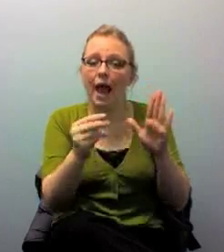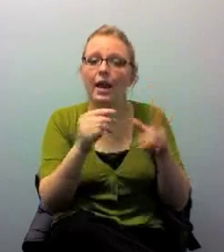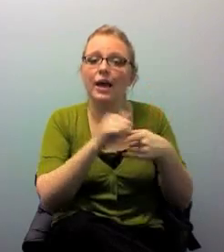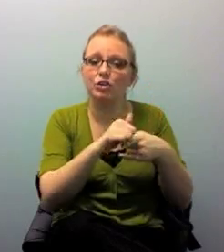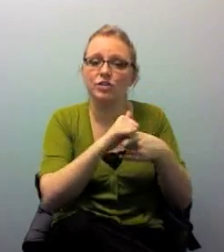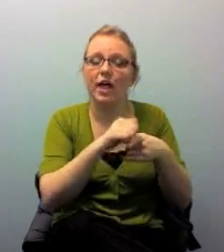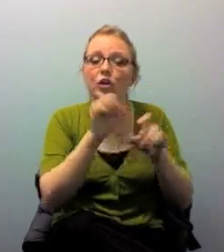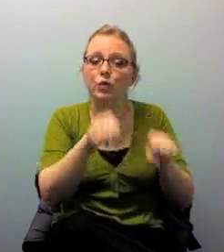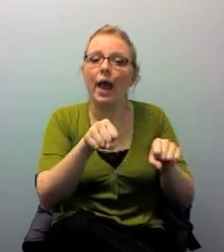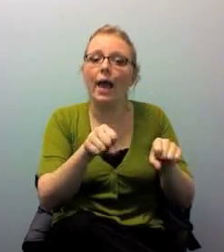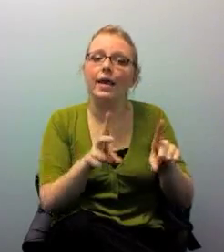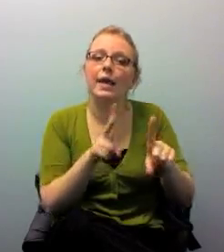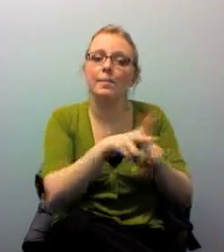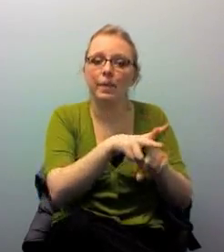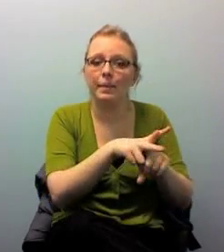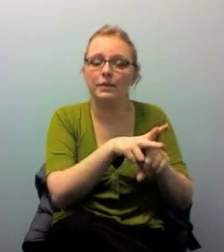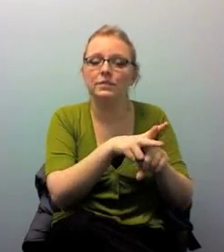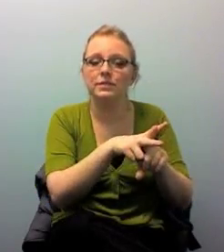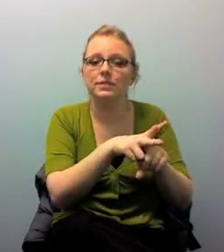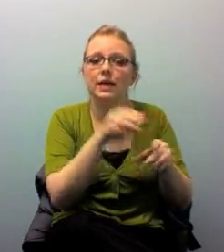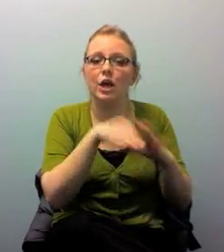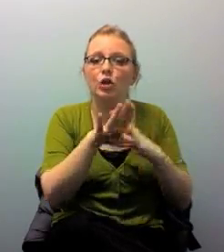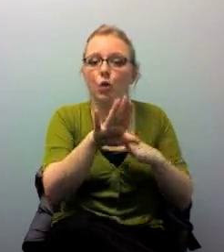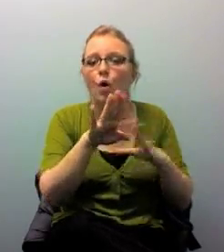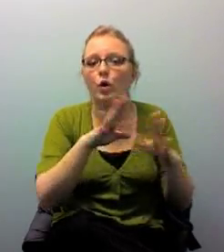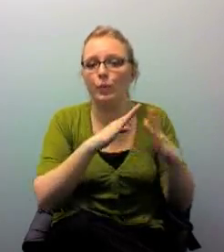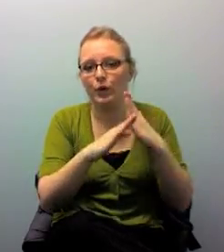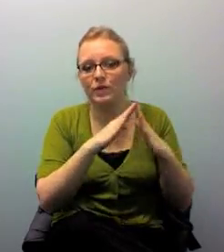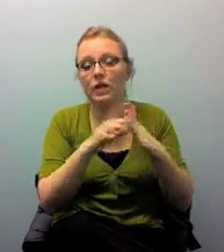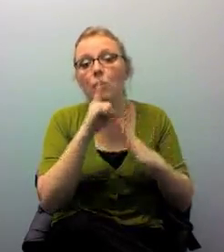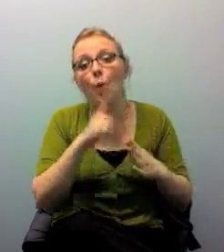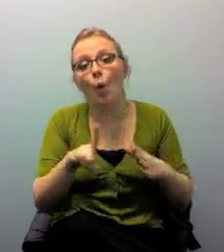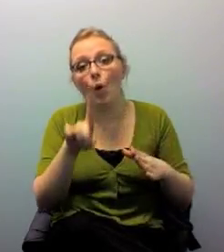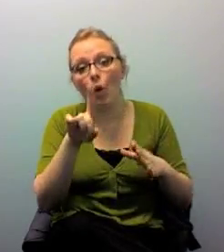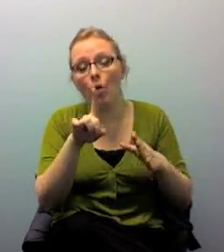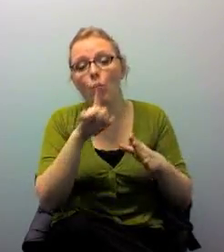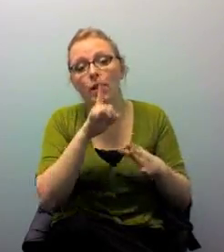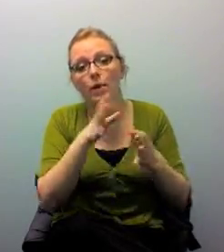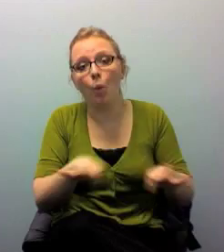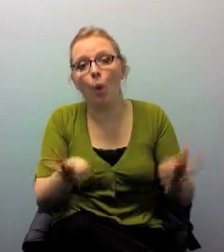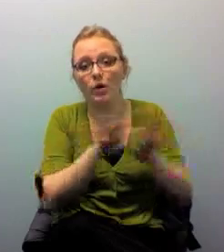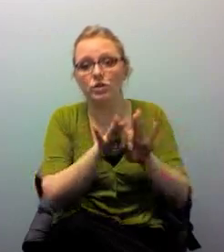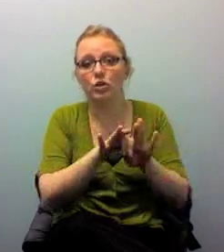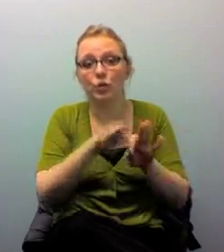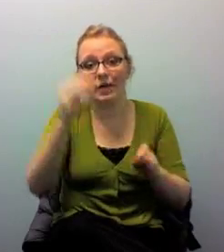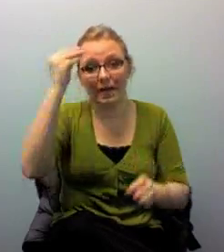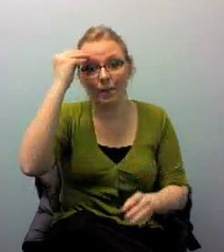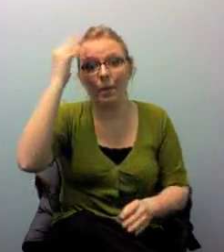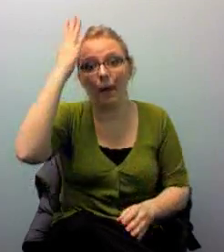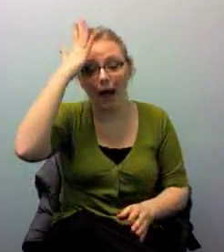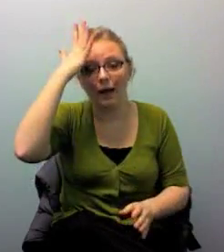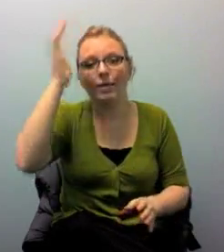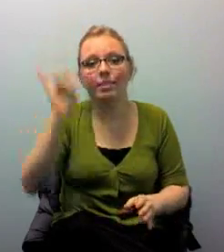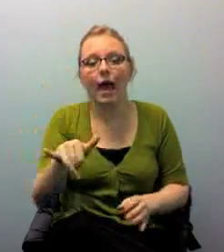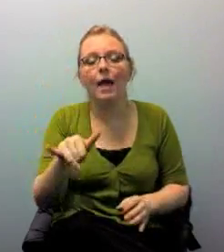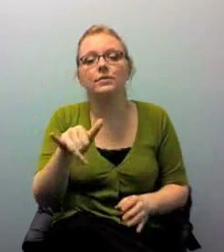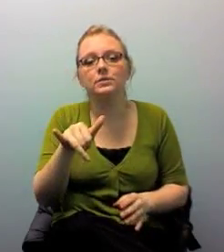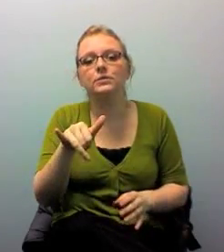your communities. Also, it's important to keep in mind that these exercises can transfer to any ethnic group. But I'd also